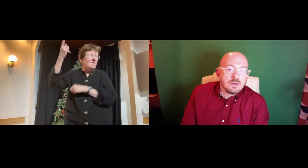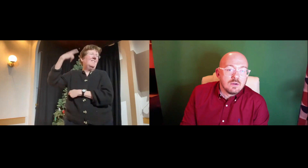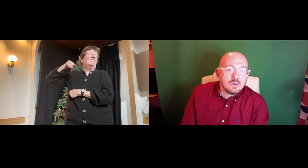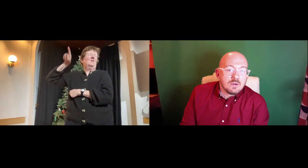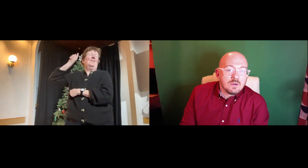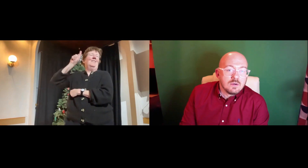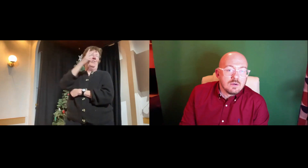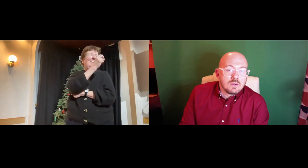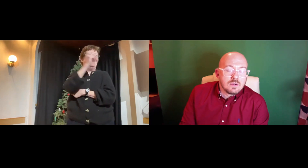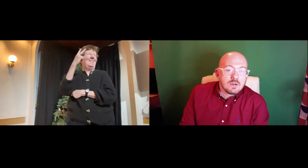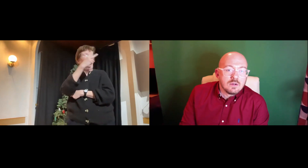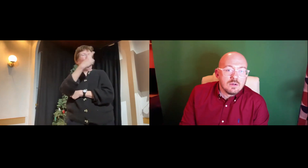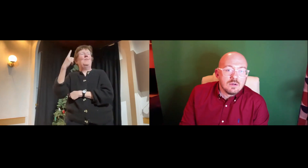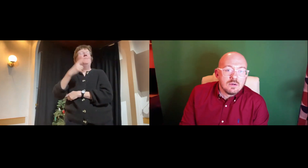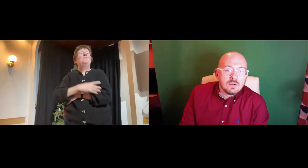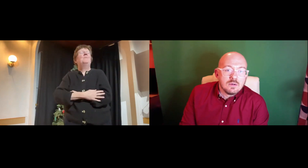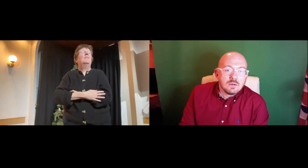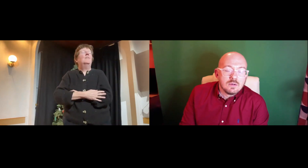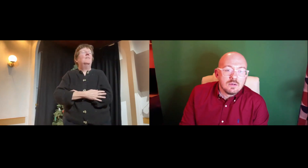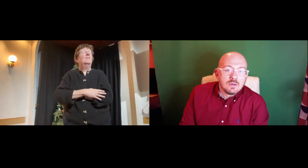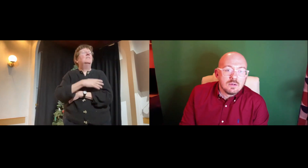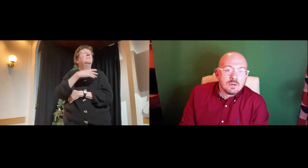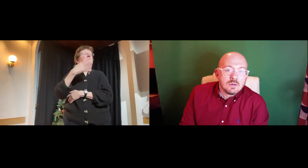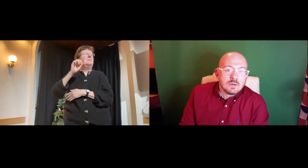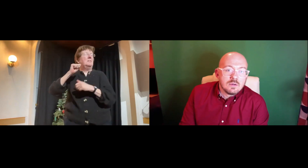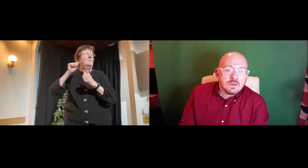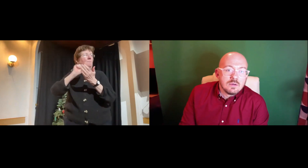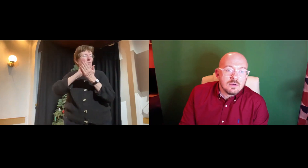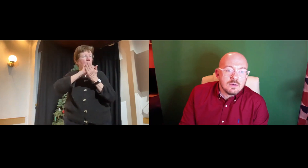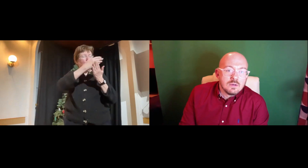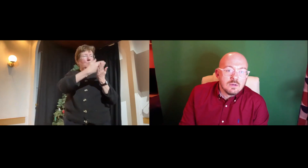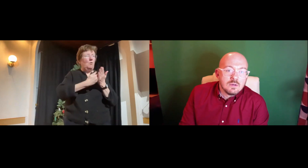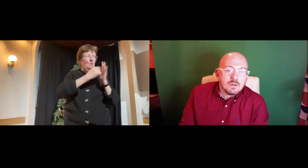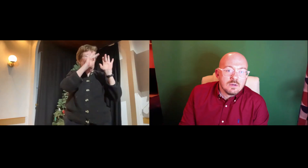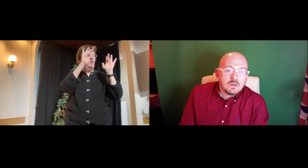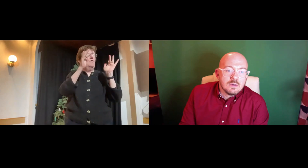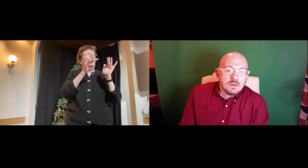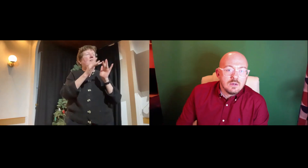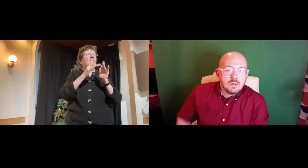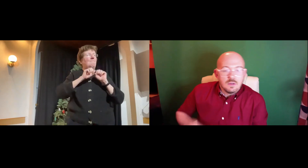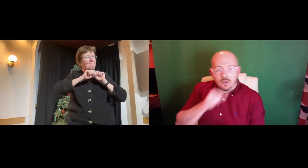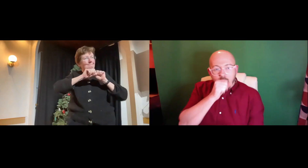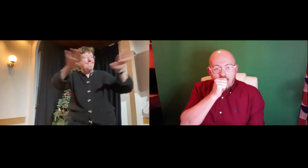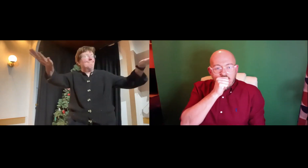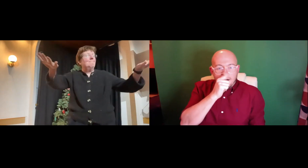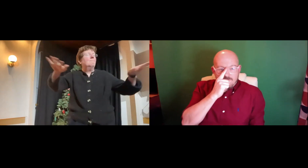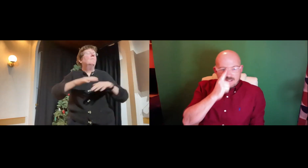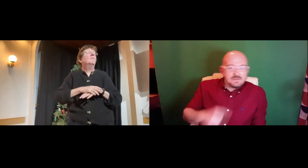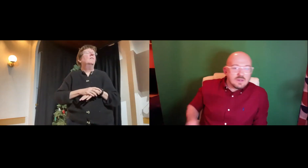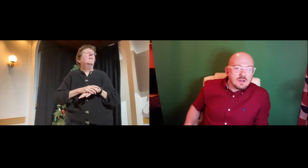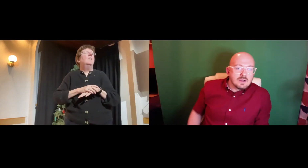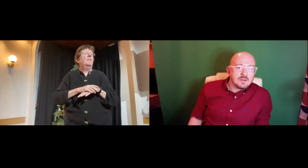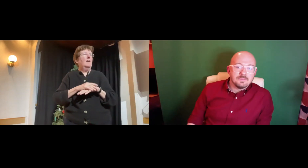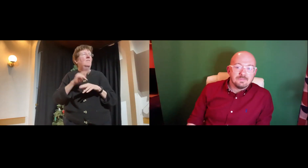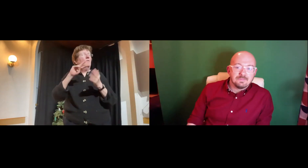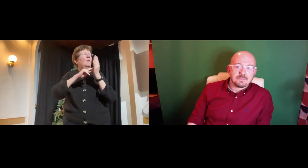So part one of our research, the phase one that we completed in 2021, we did publish that report. It's available on our website.